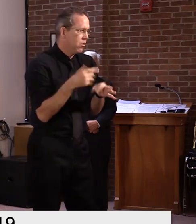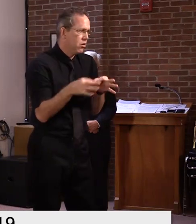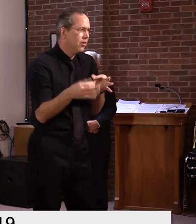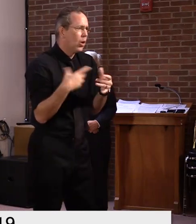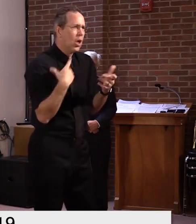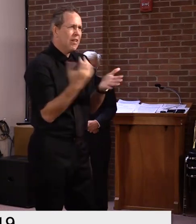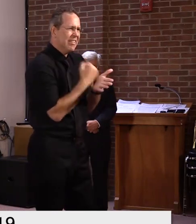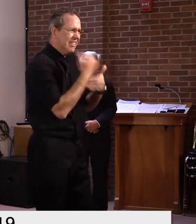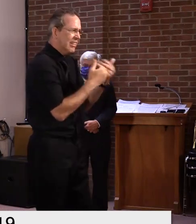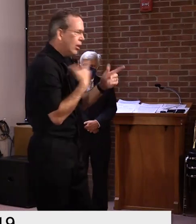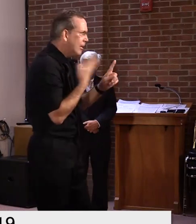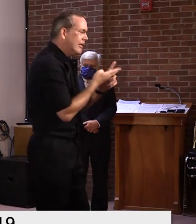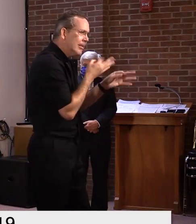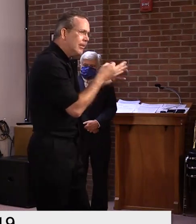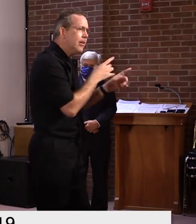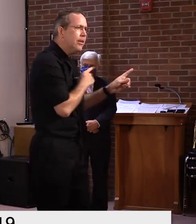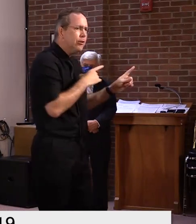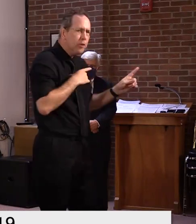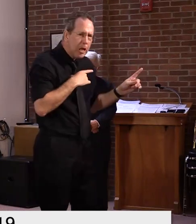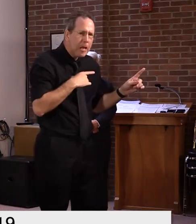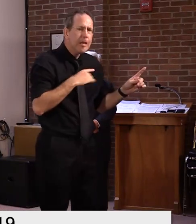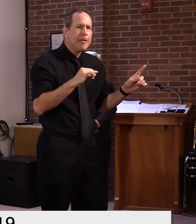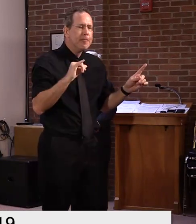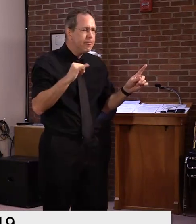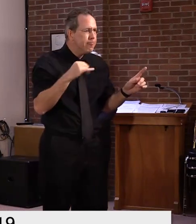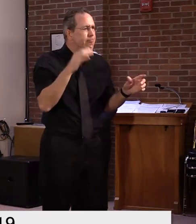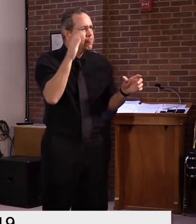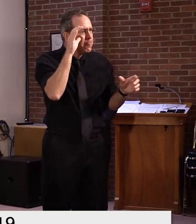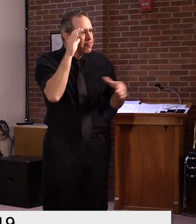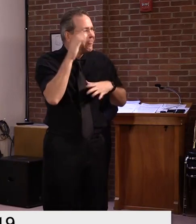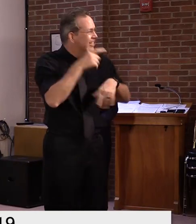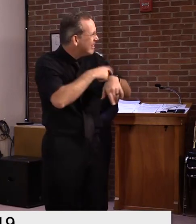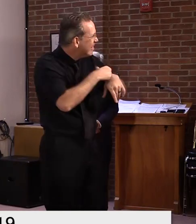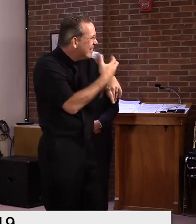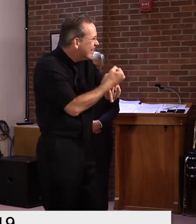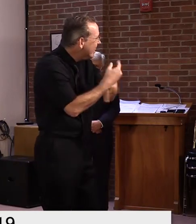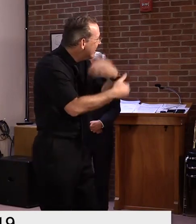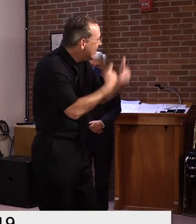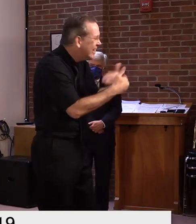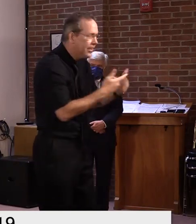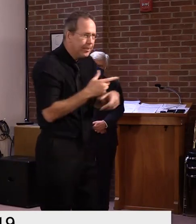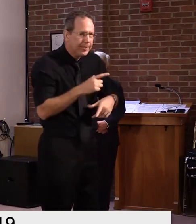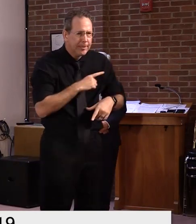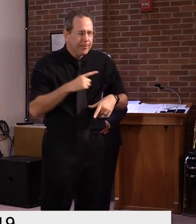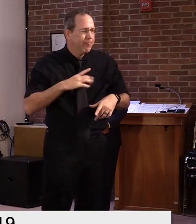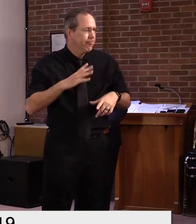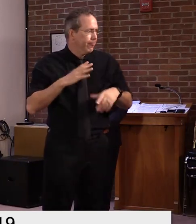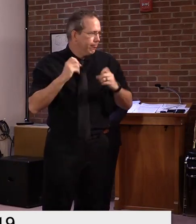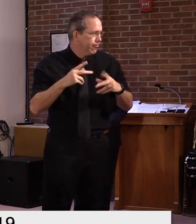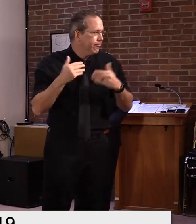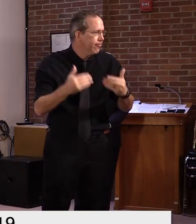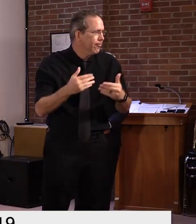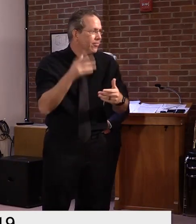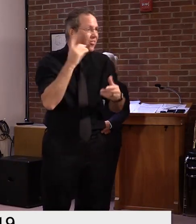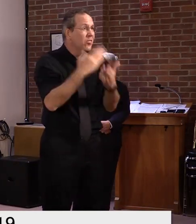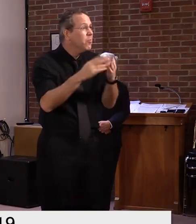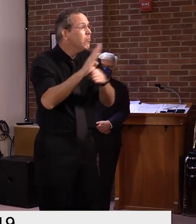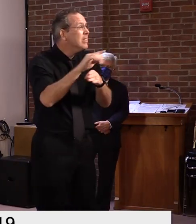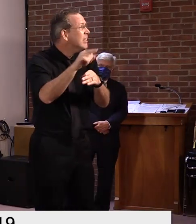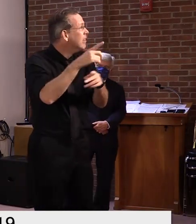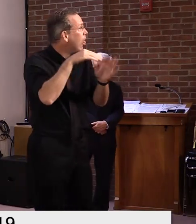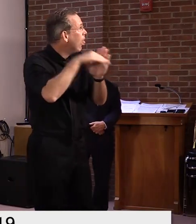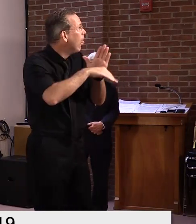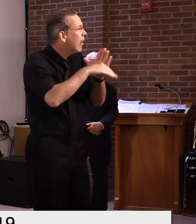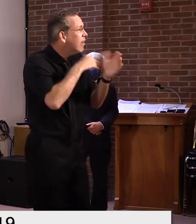They'll hear from their constituents. It could be a long winter if some of these businesses don't receive the relief that they need